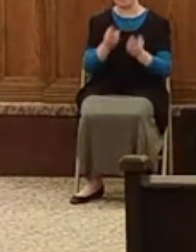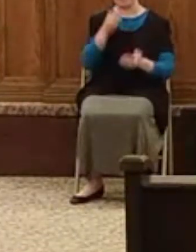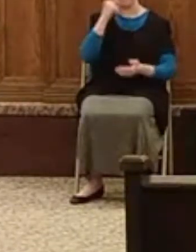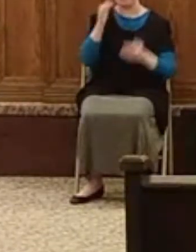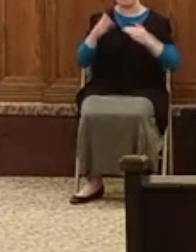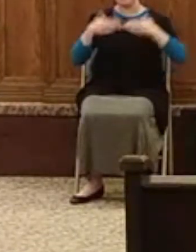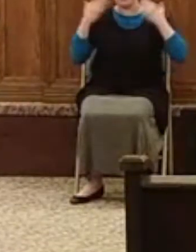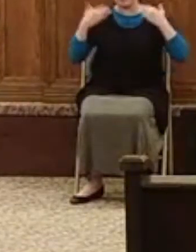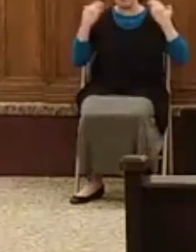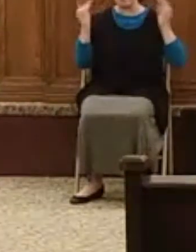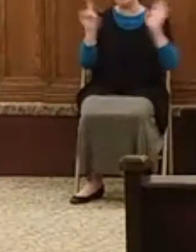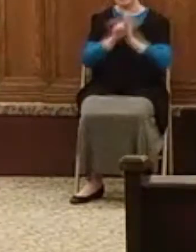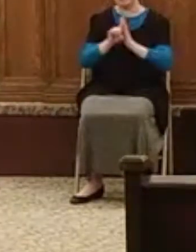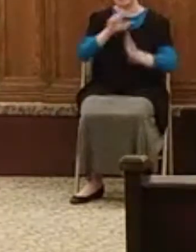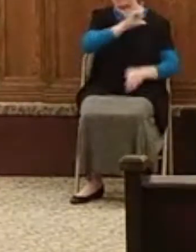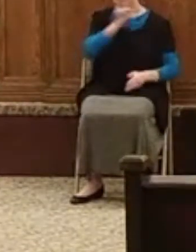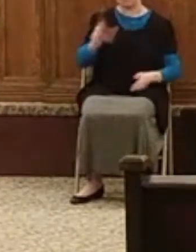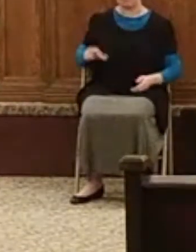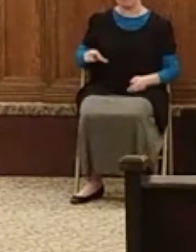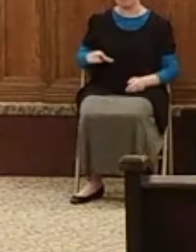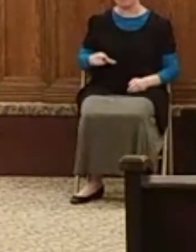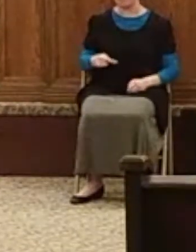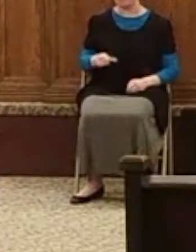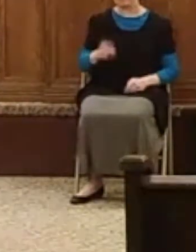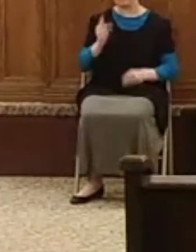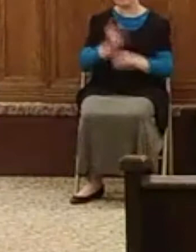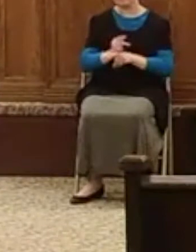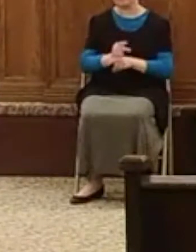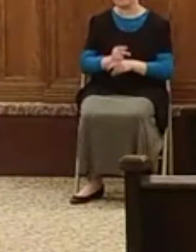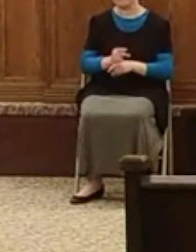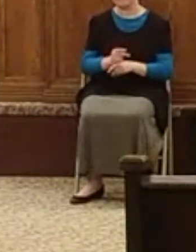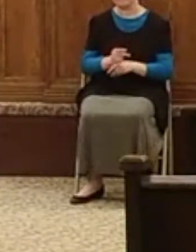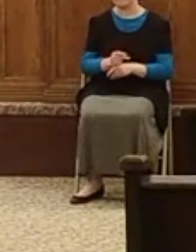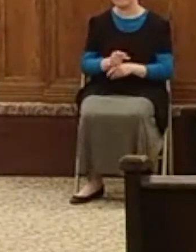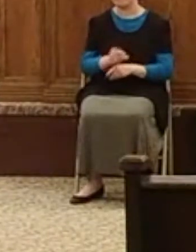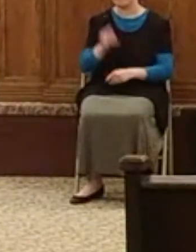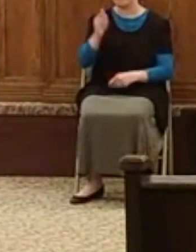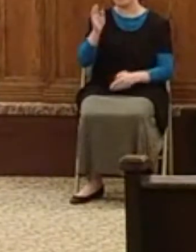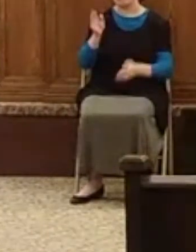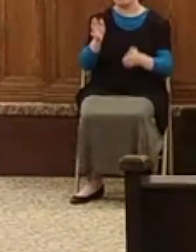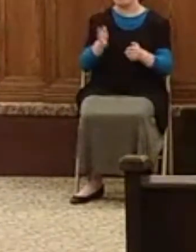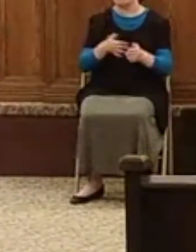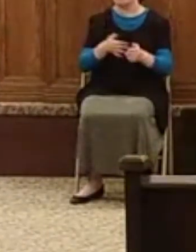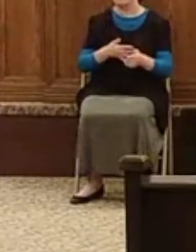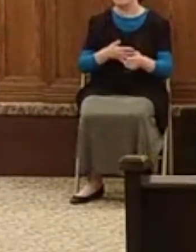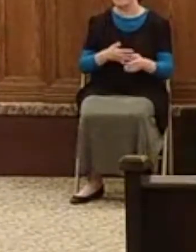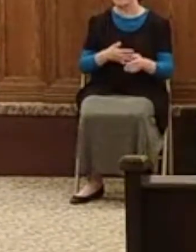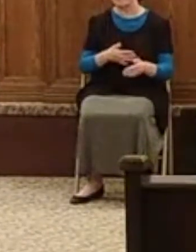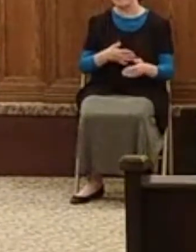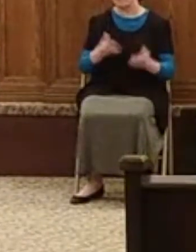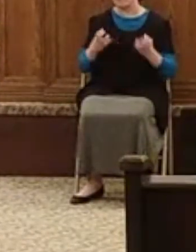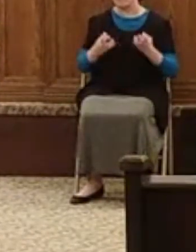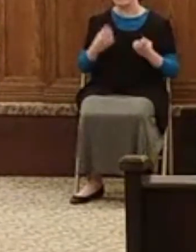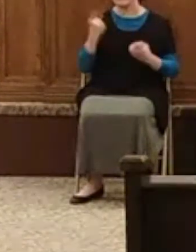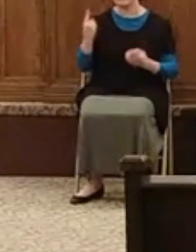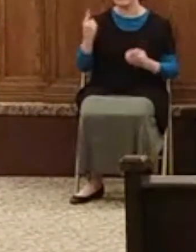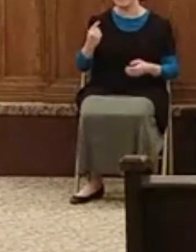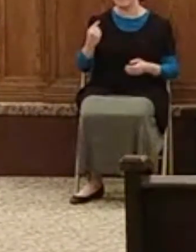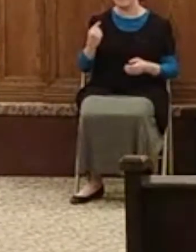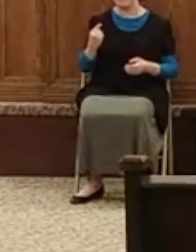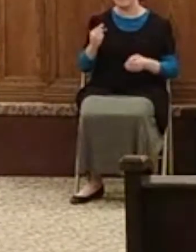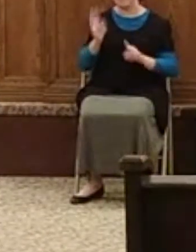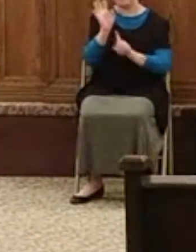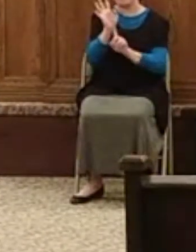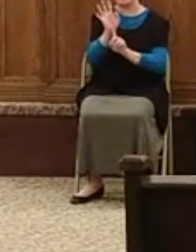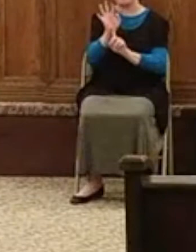The Bible said, make a choice when always in the Lord. He didn't say you had to keep on tune. But what he did say, he wants somebody